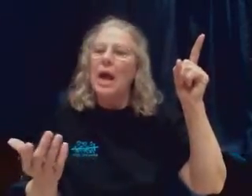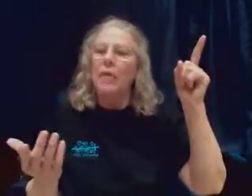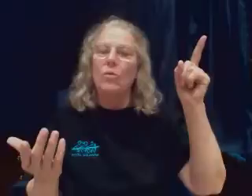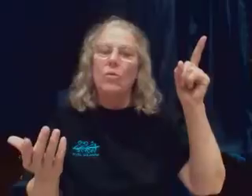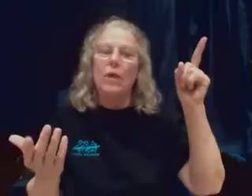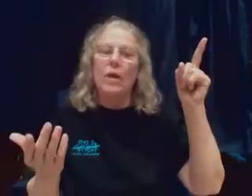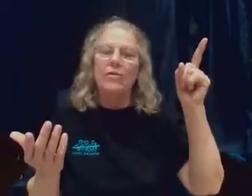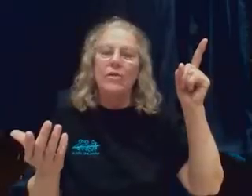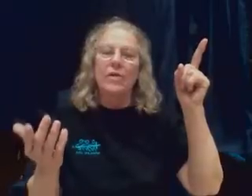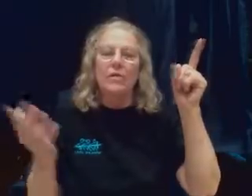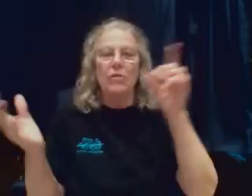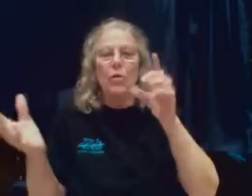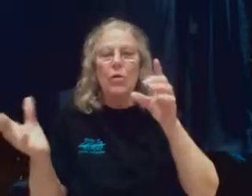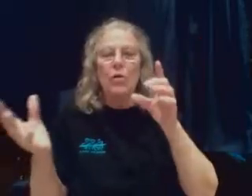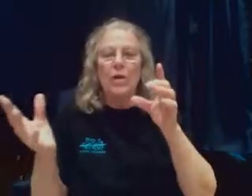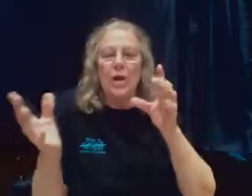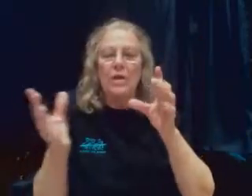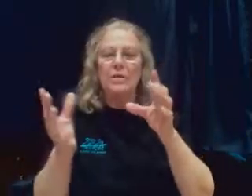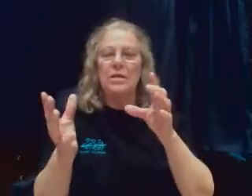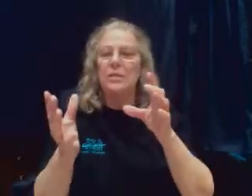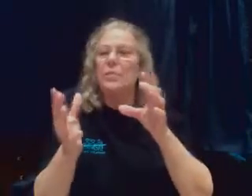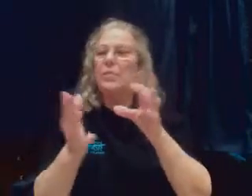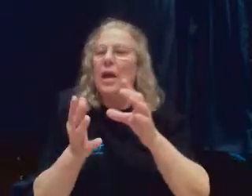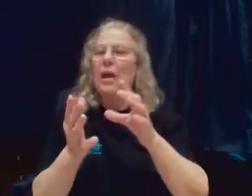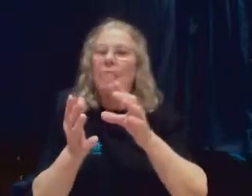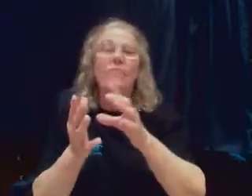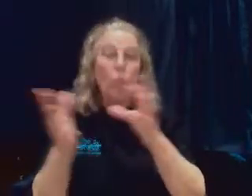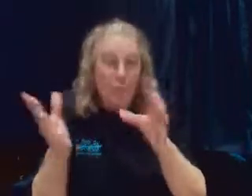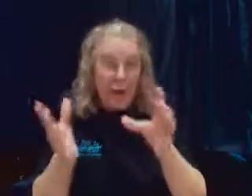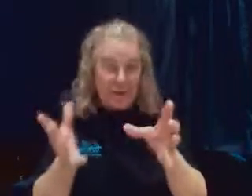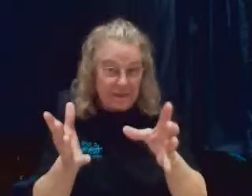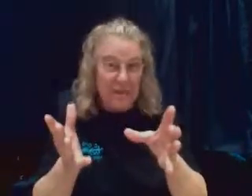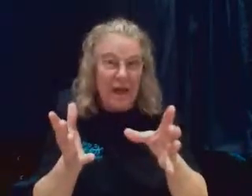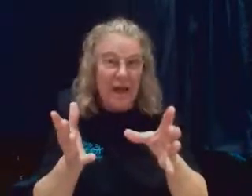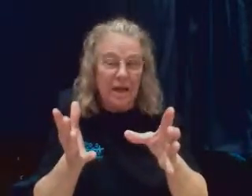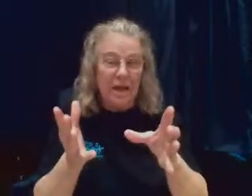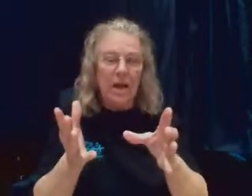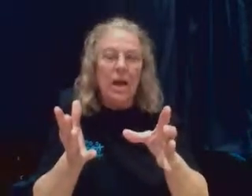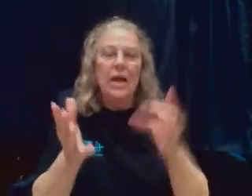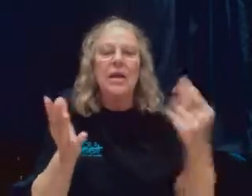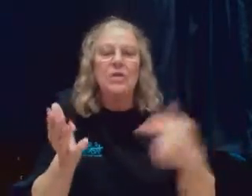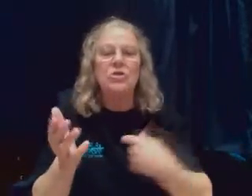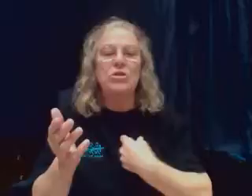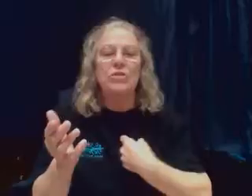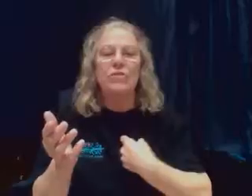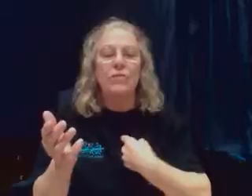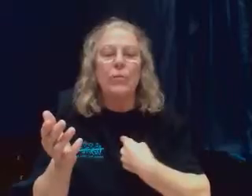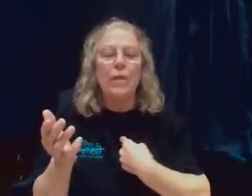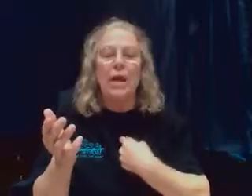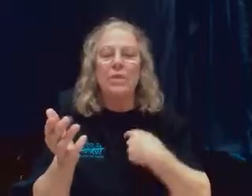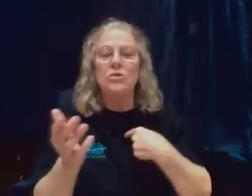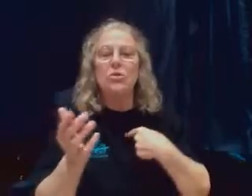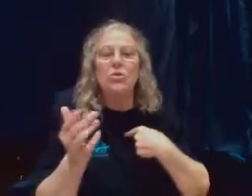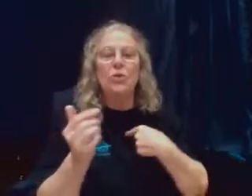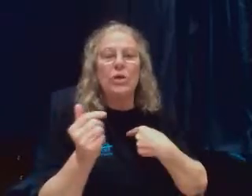and whenever the word is for my sake, it is just for me. And so you're going to